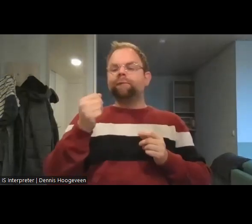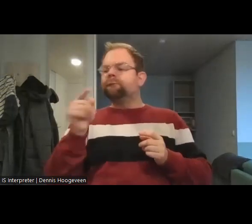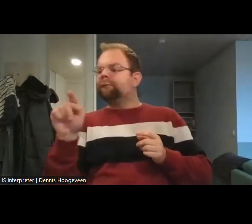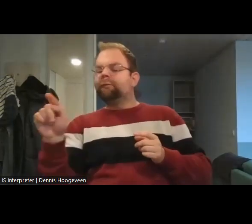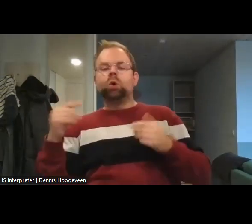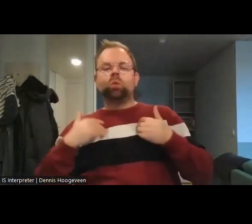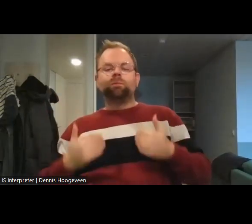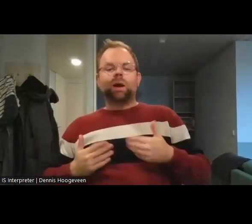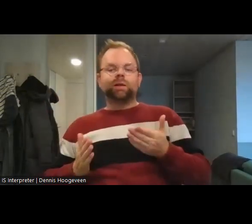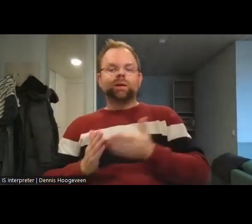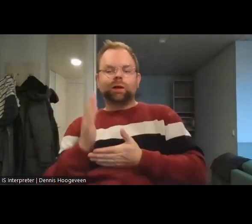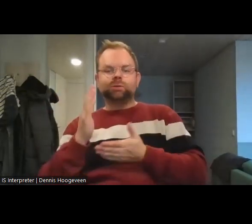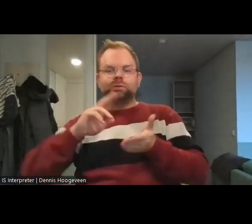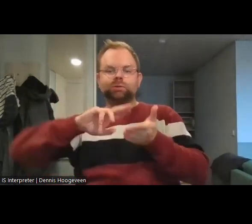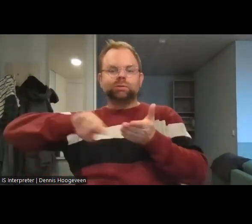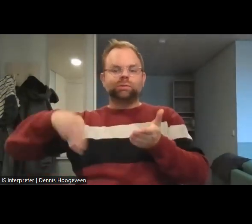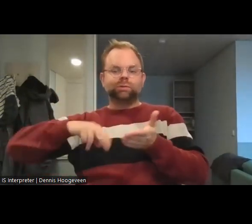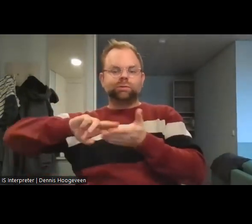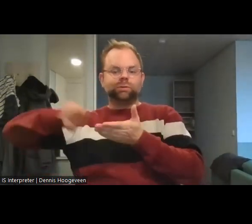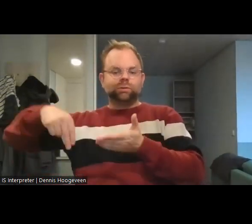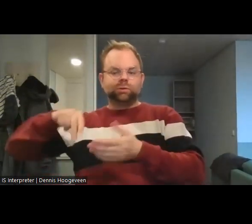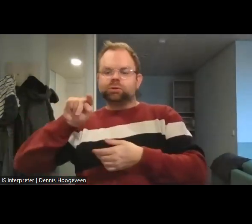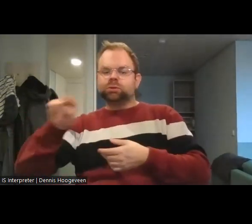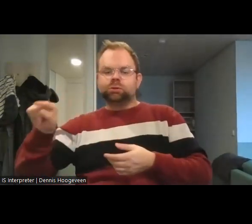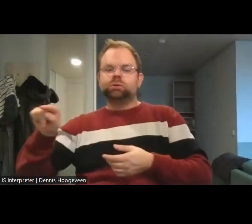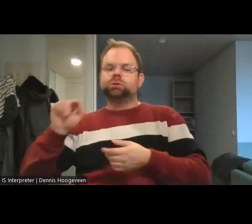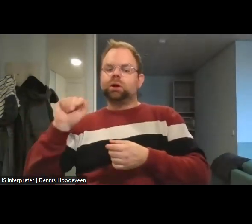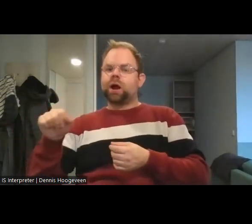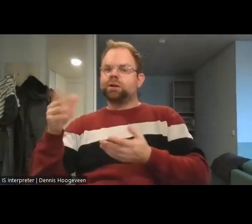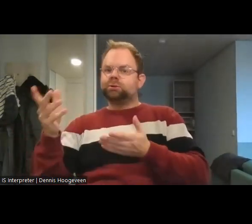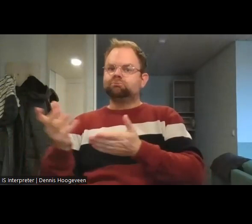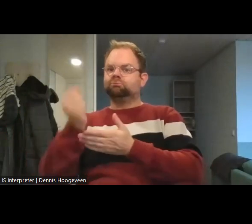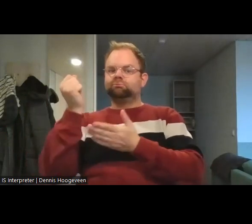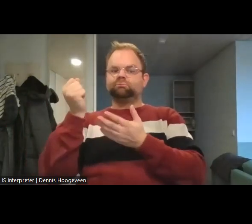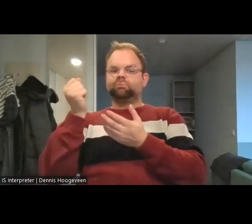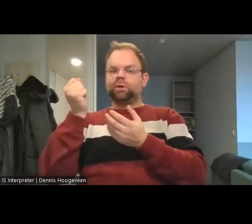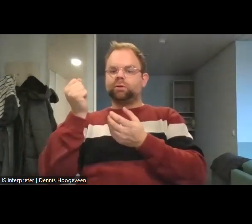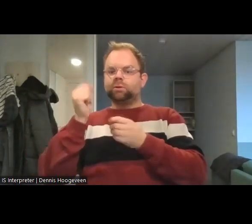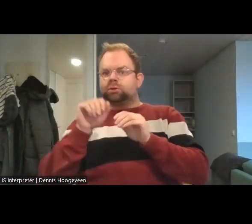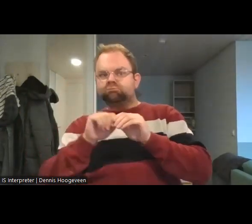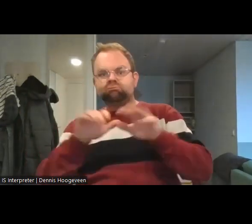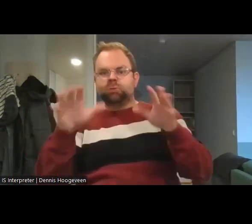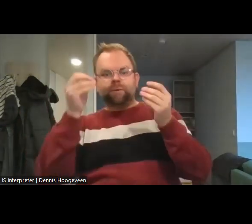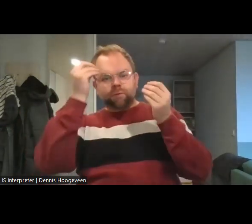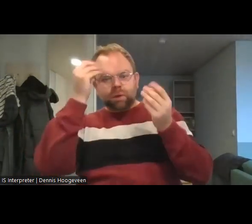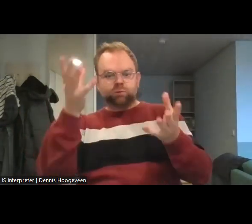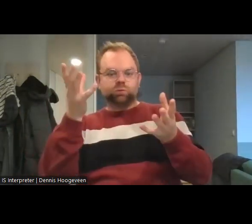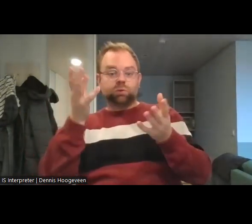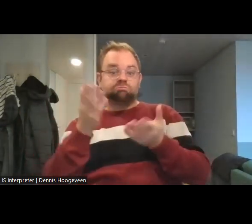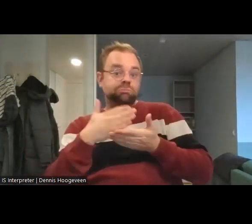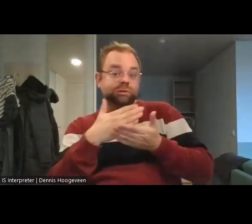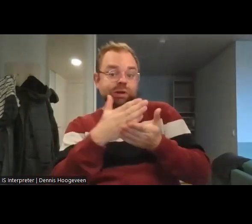bilateral and confidential submissions to advance the rights of persons with